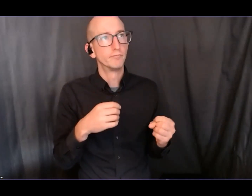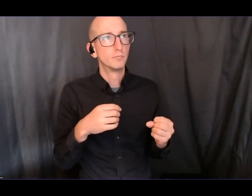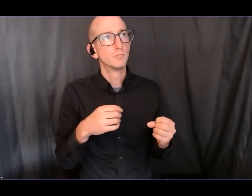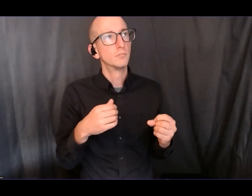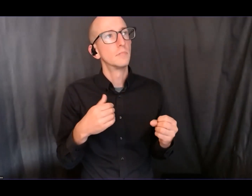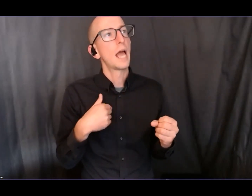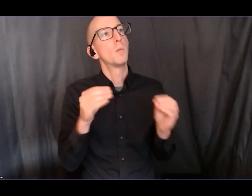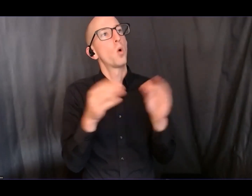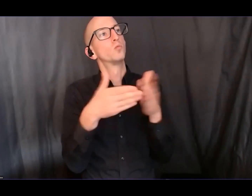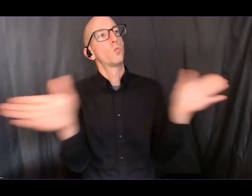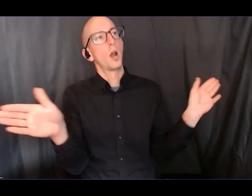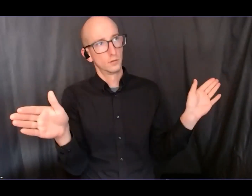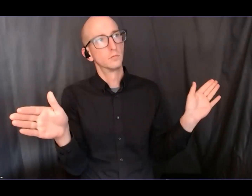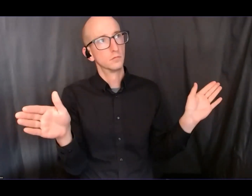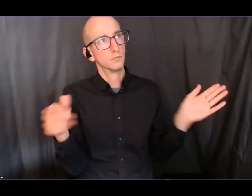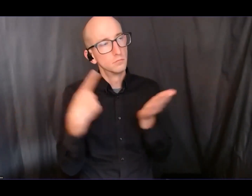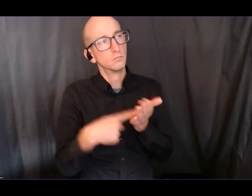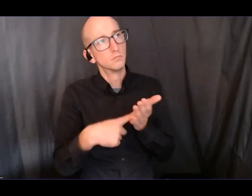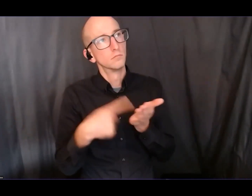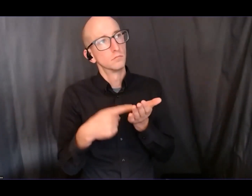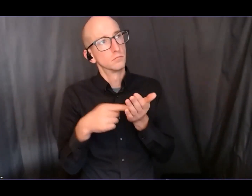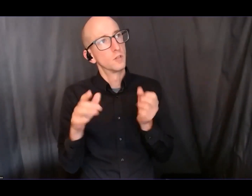wide, I guess, the discussion on the council,